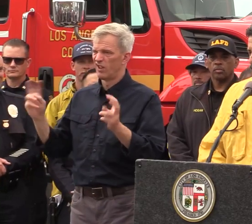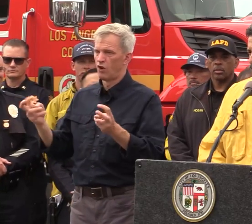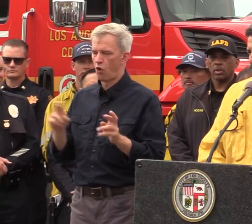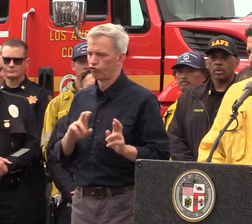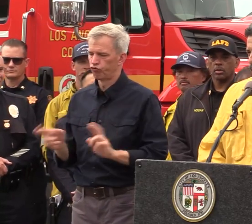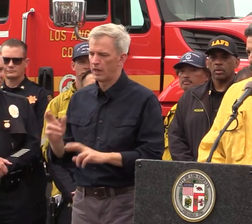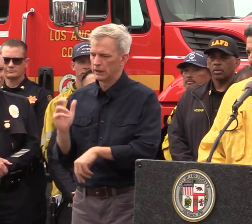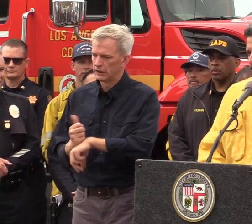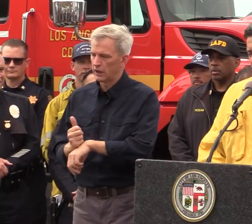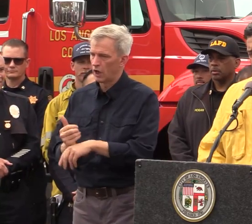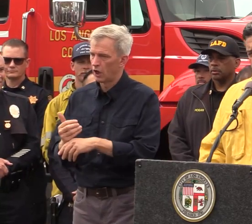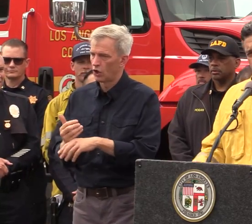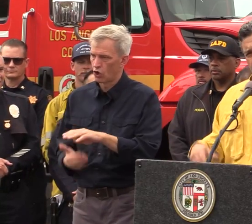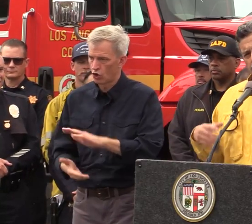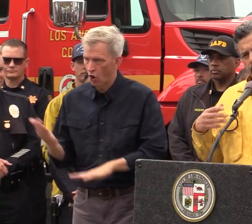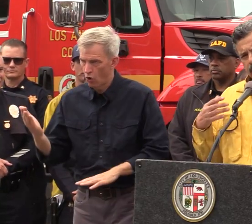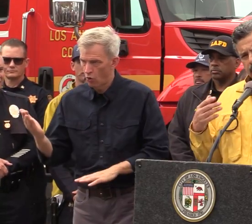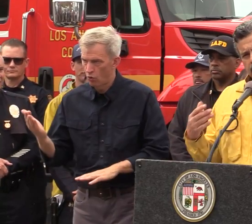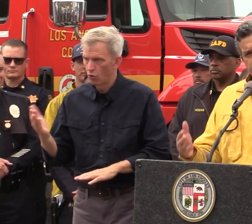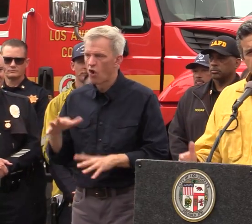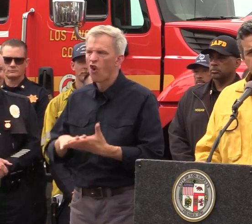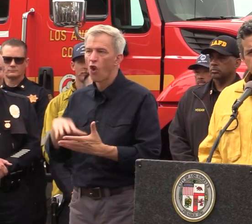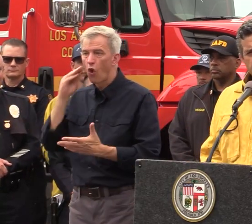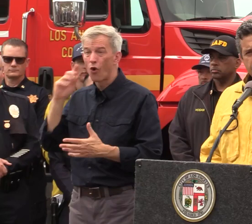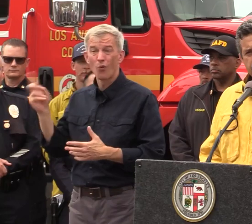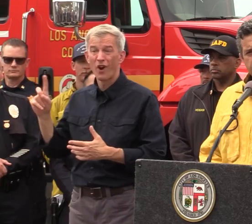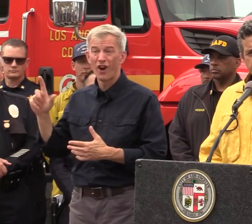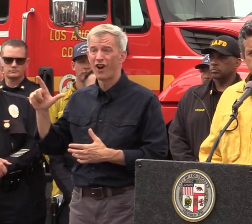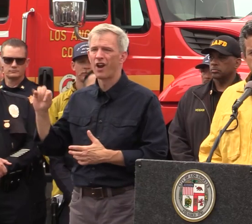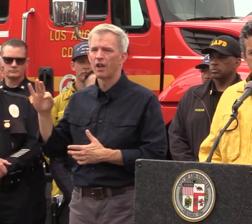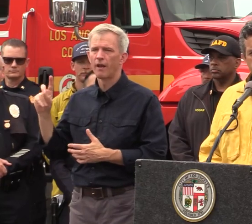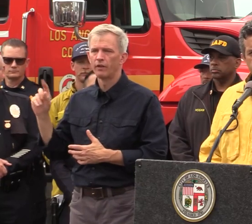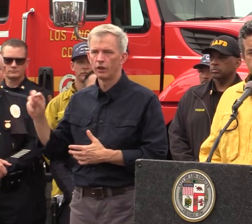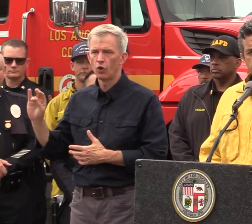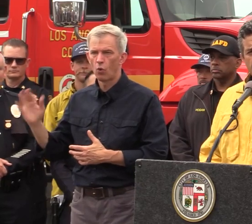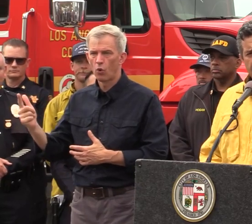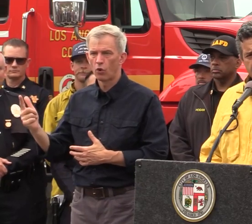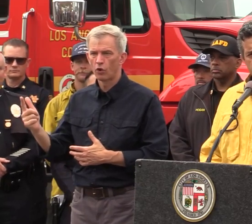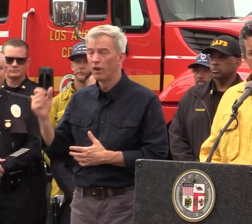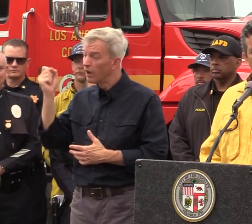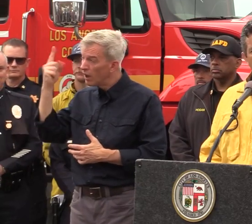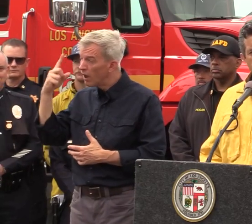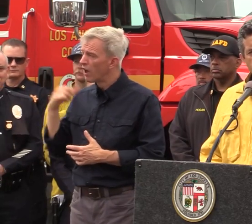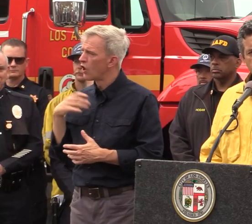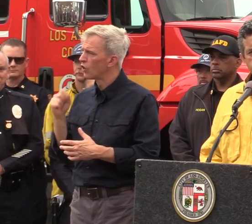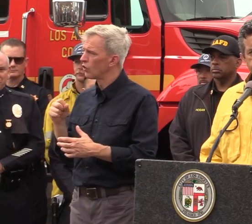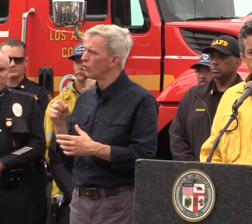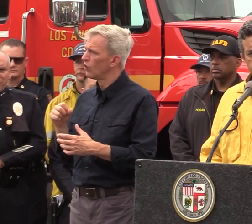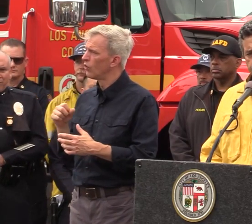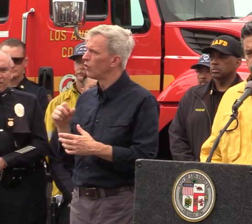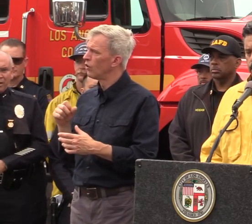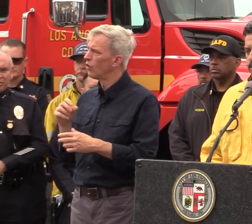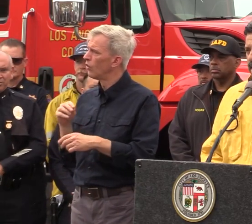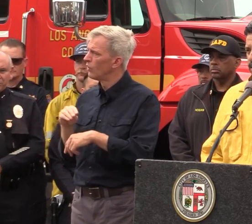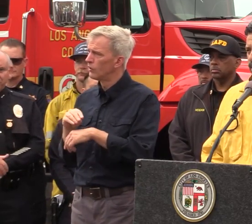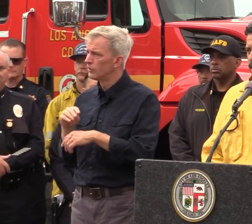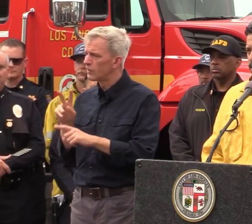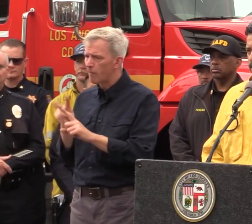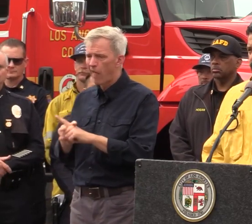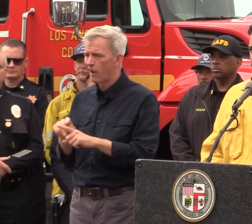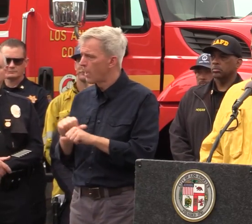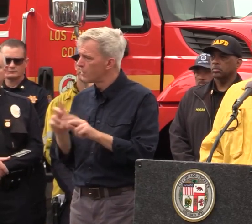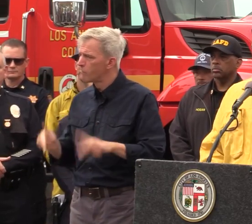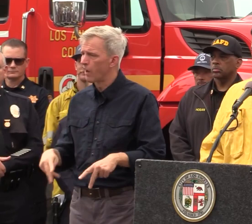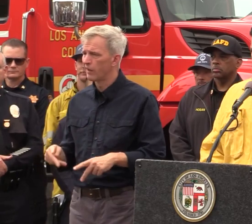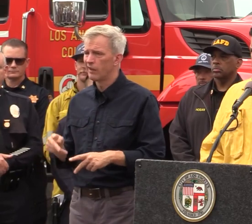at lafd.org. That applies to anybody who may be affected by a possible brush fire